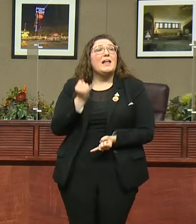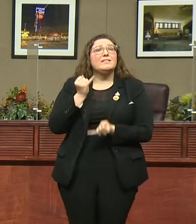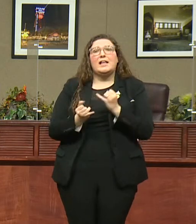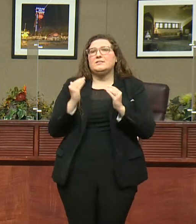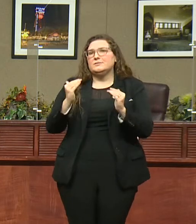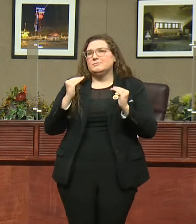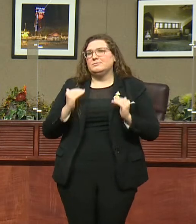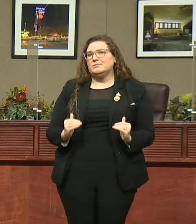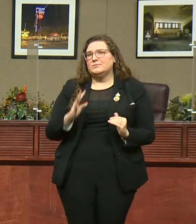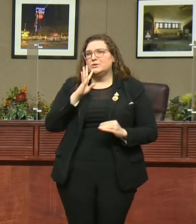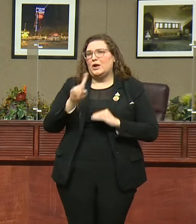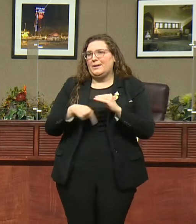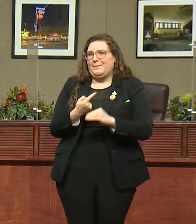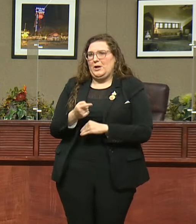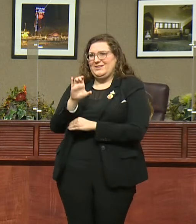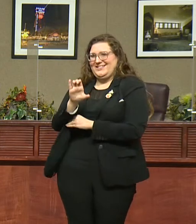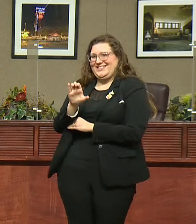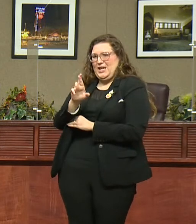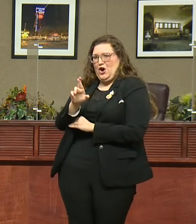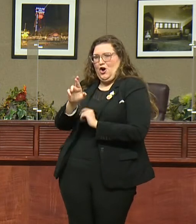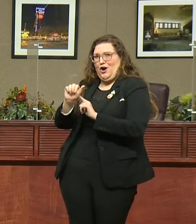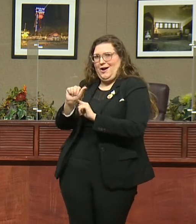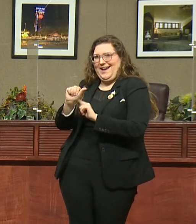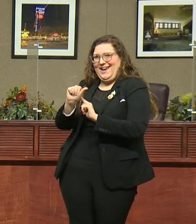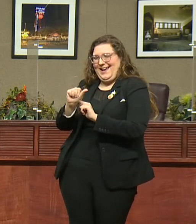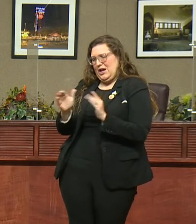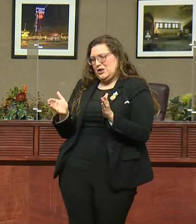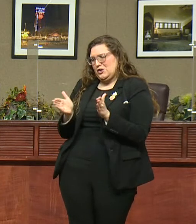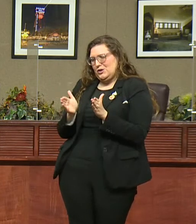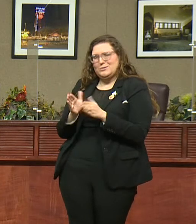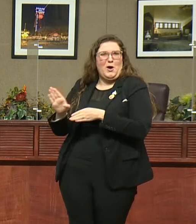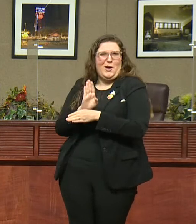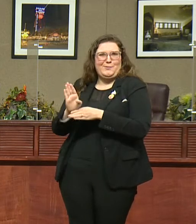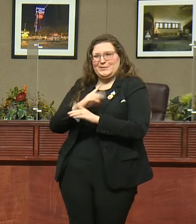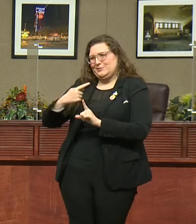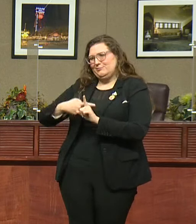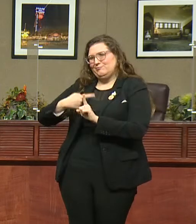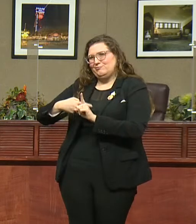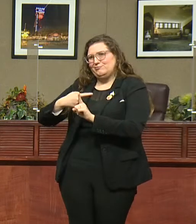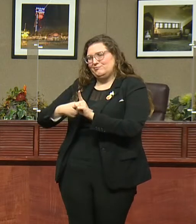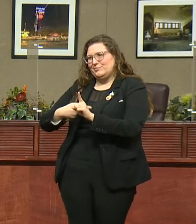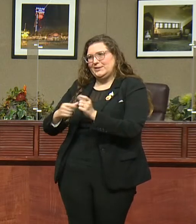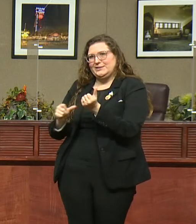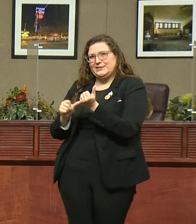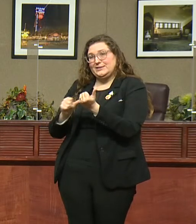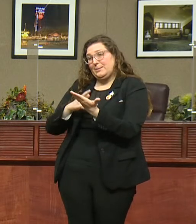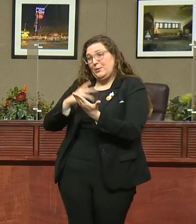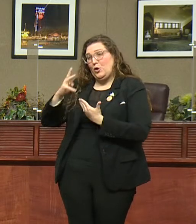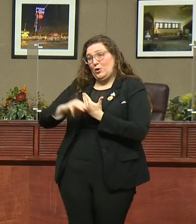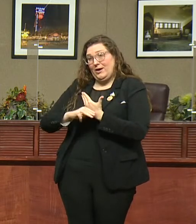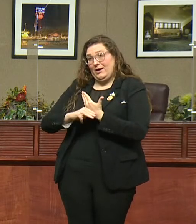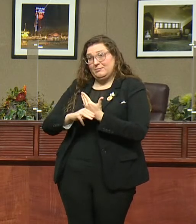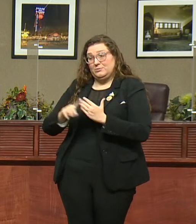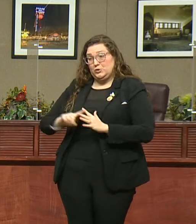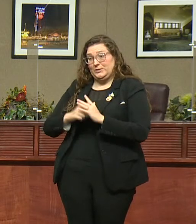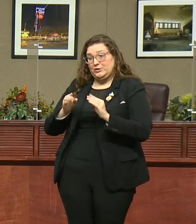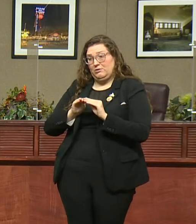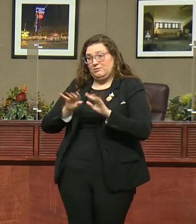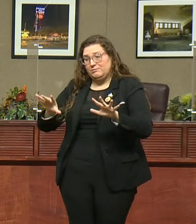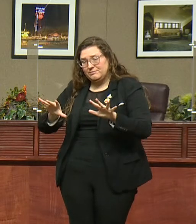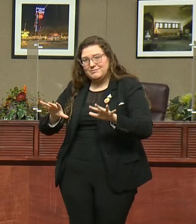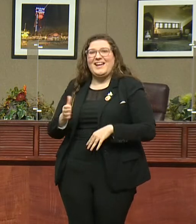update on the CRA, Small Business Rental Assistance Program. Since we launched that, 15 businesses have received more